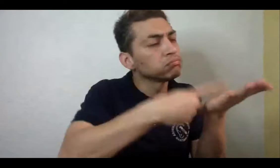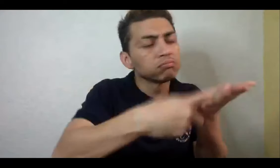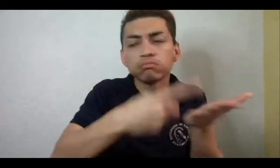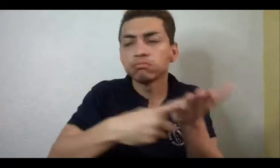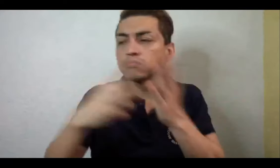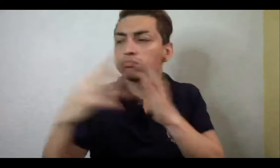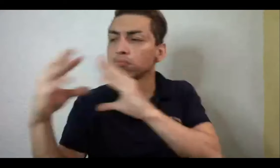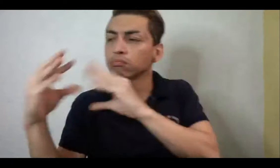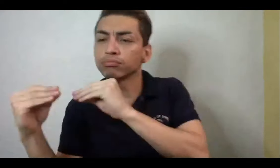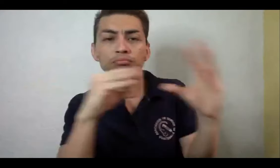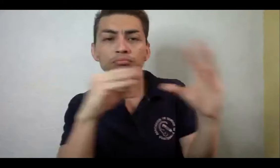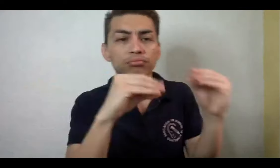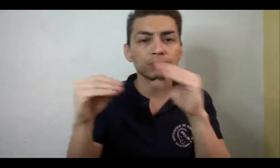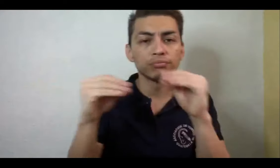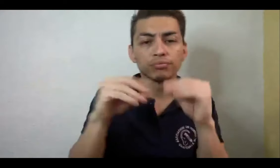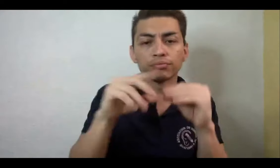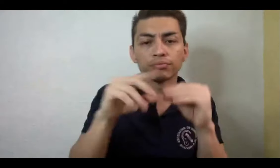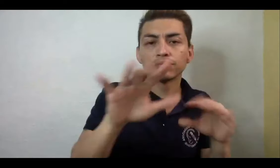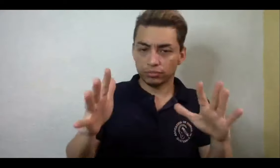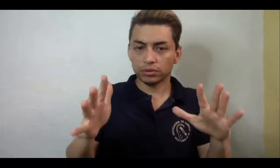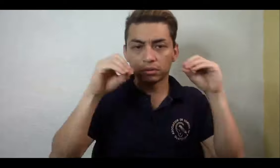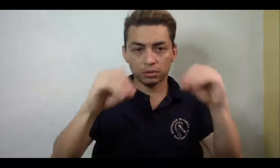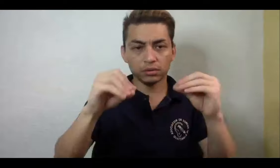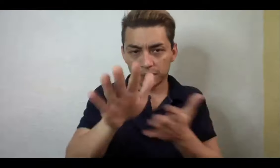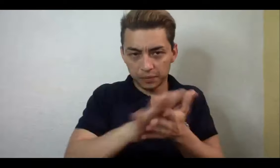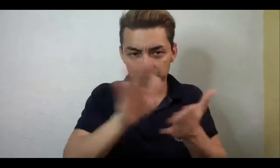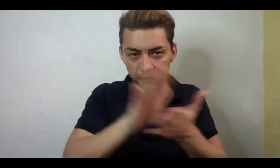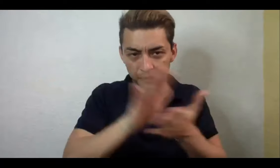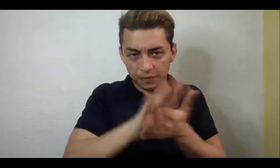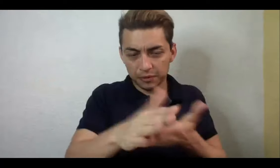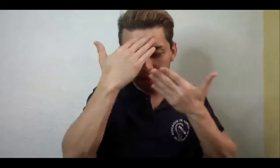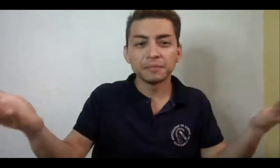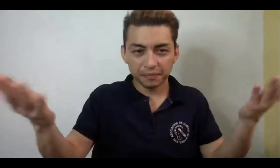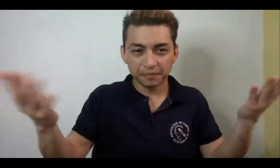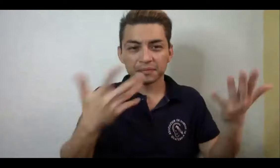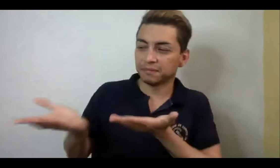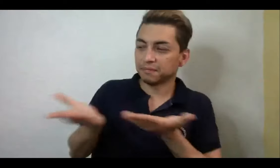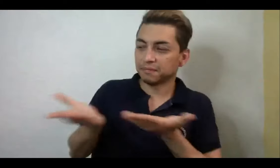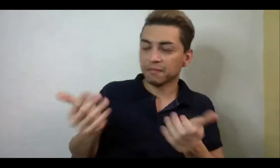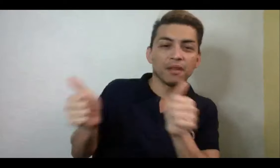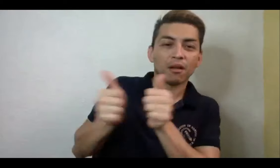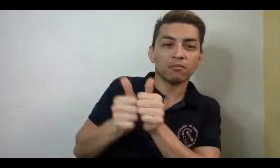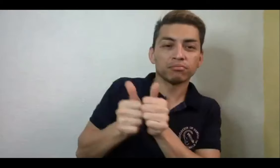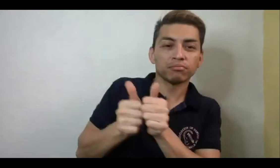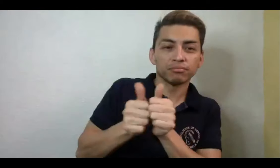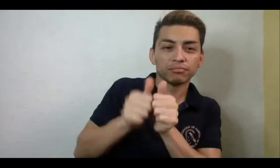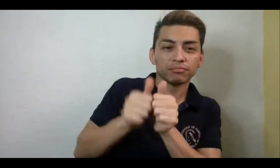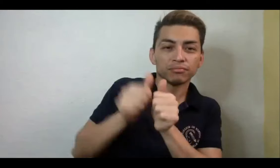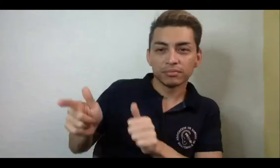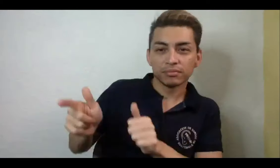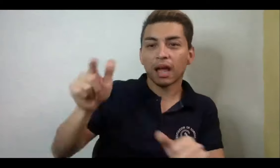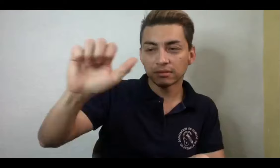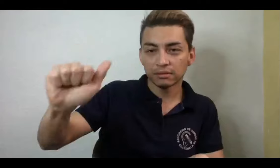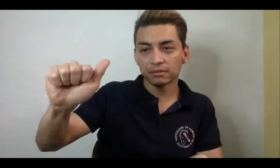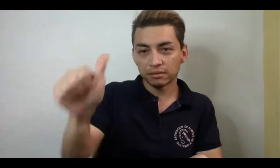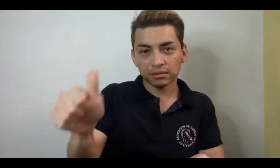education. Thank you very much. And now I give the floor to my colleague, Sadia Sanchez, Director and